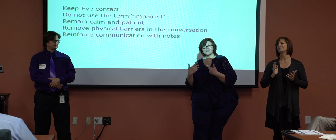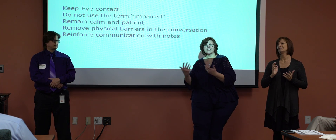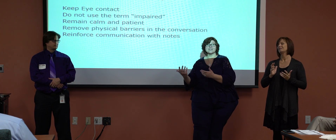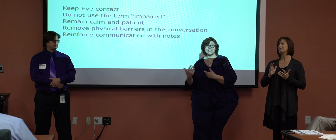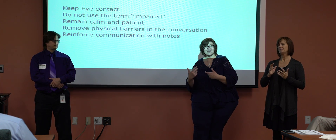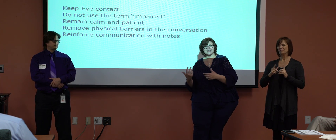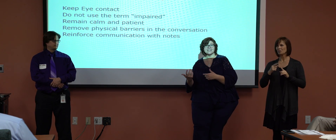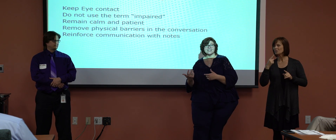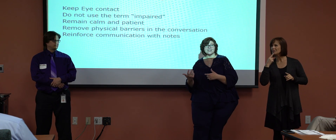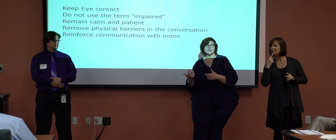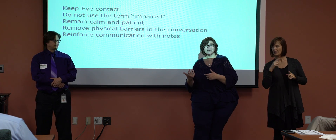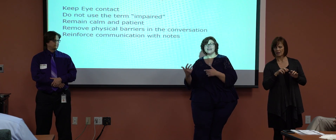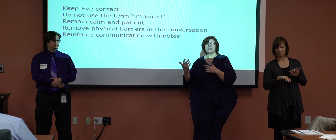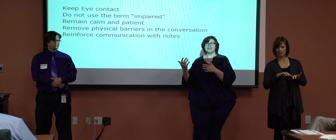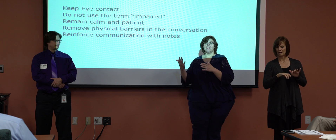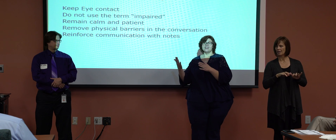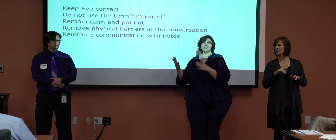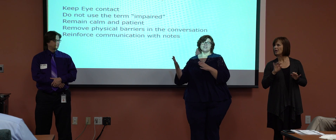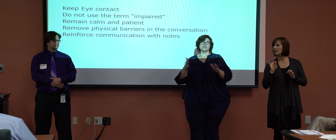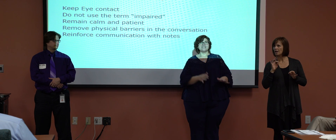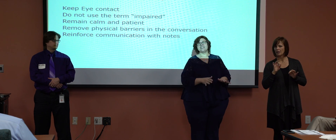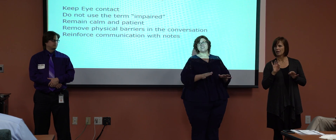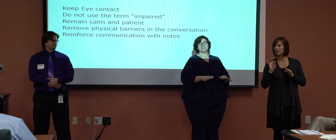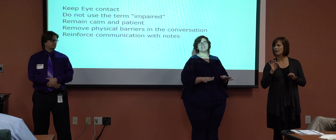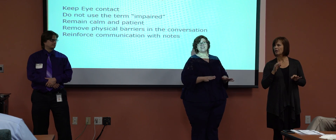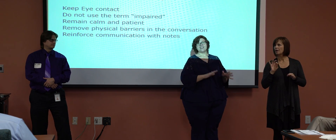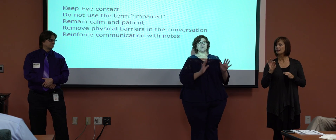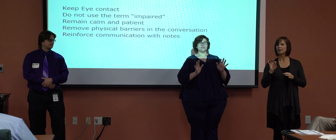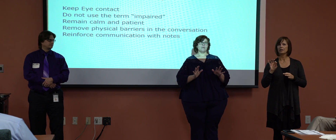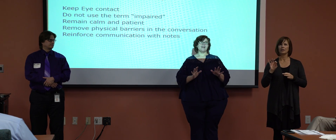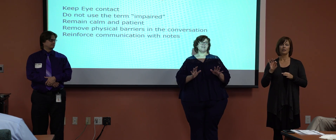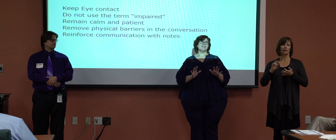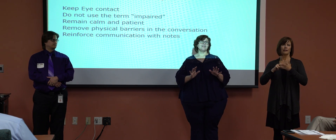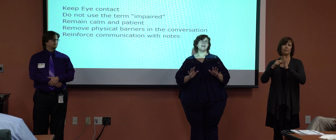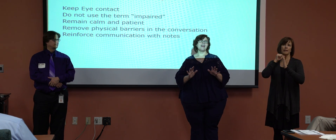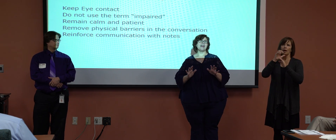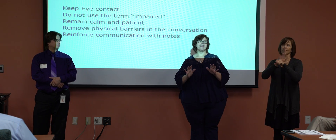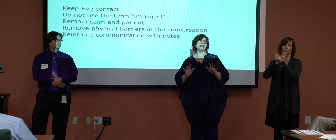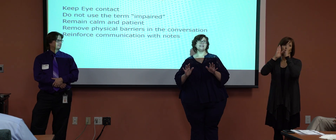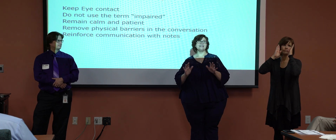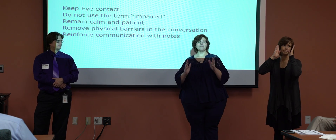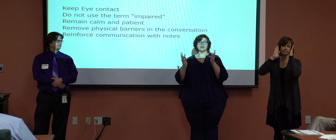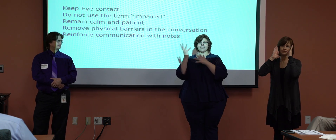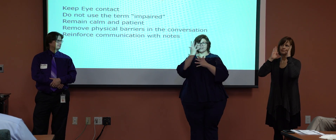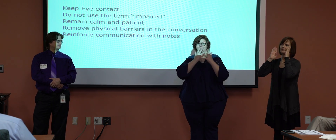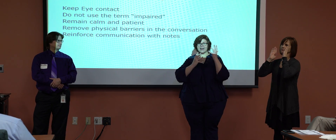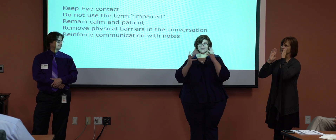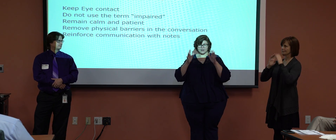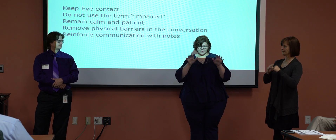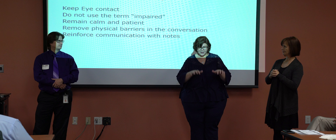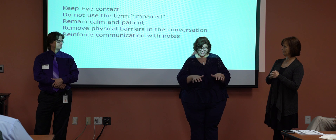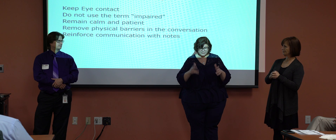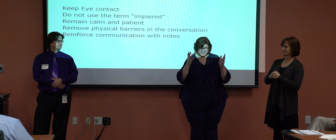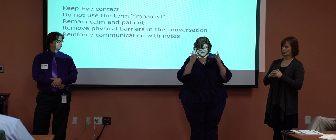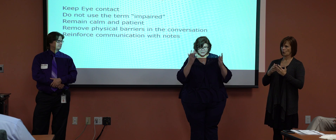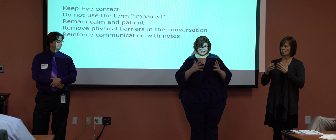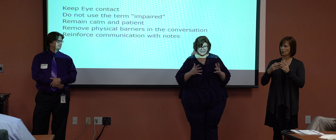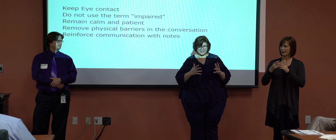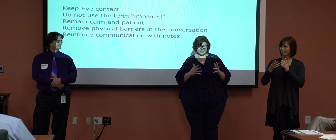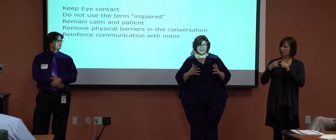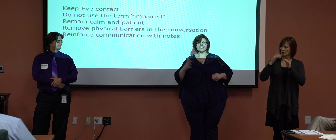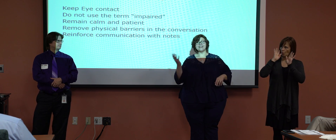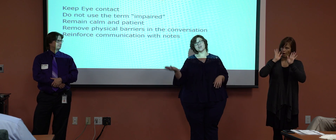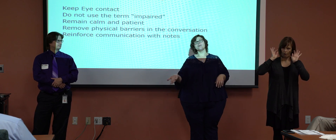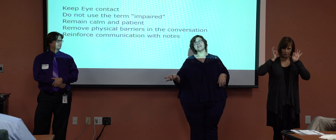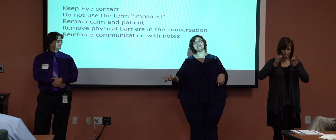and what they're saying to you, your attention is elsewhere. And whatever you have going on